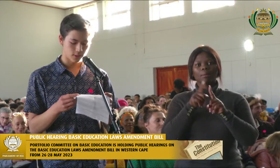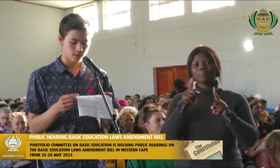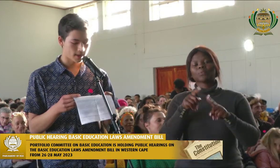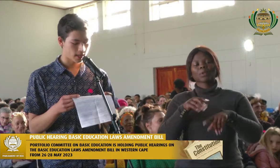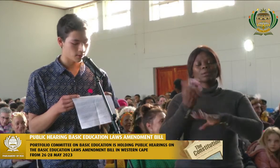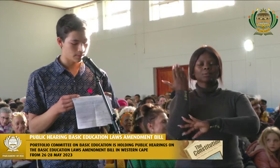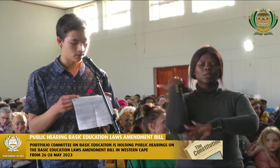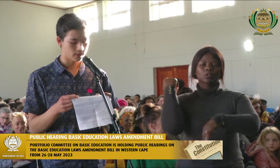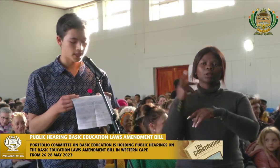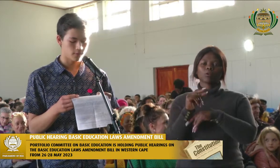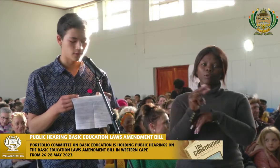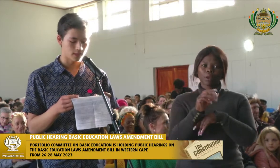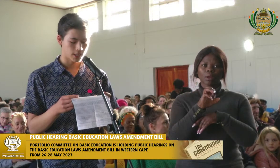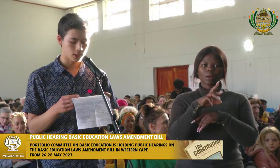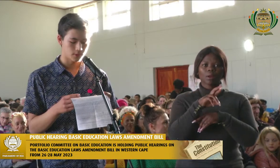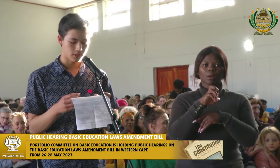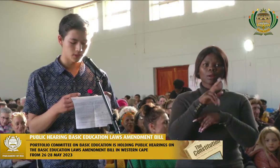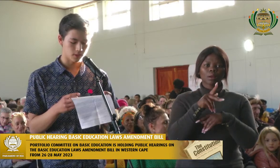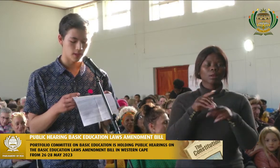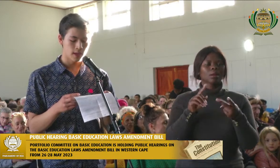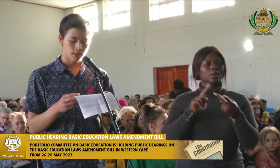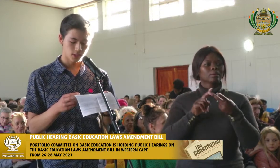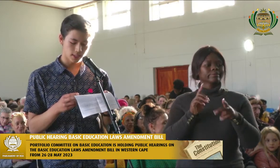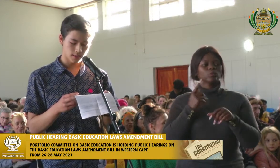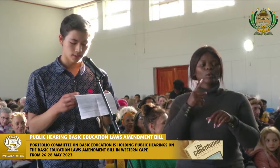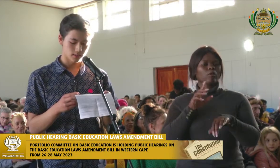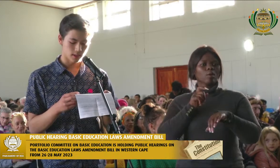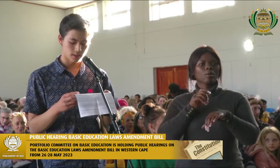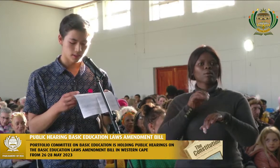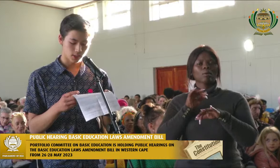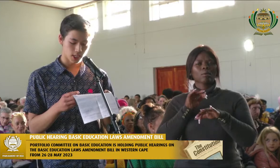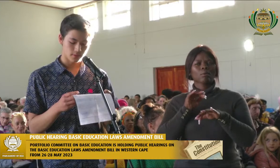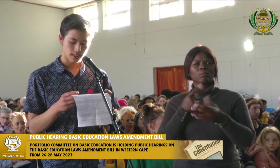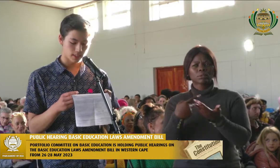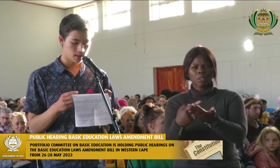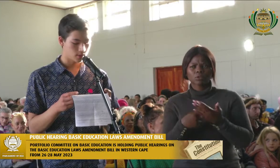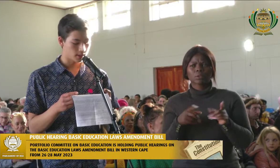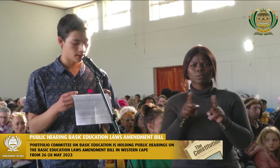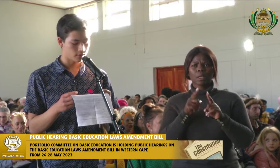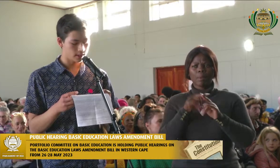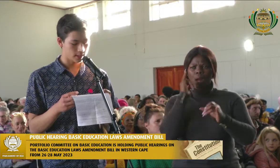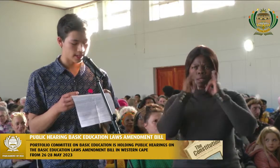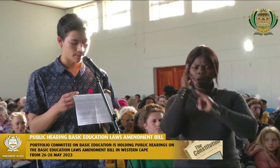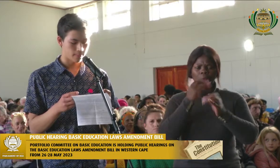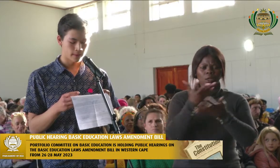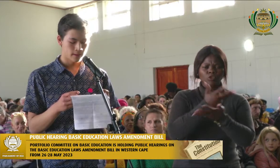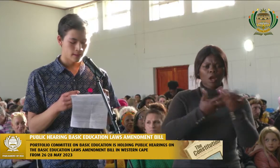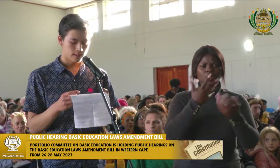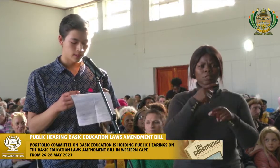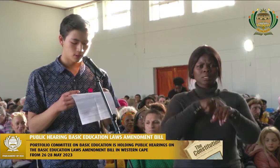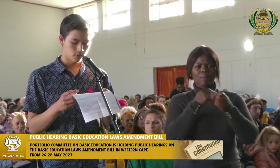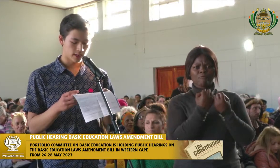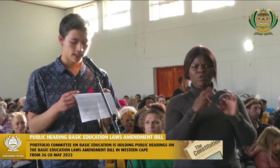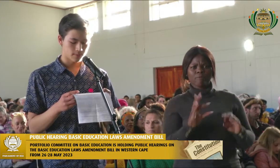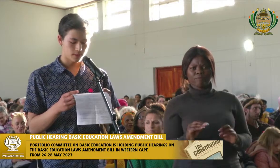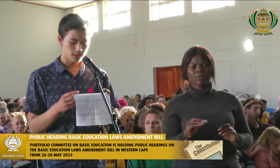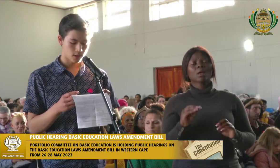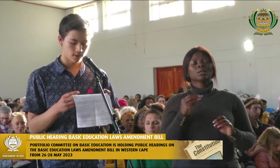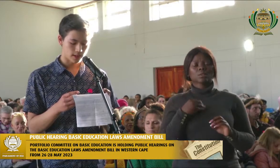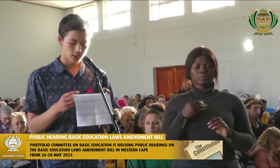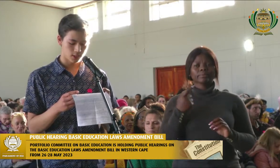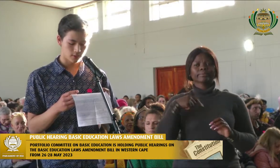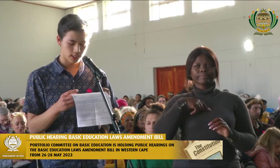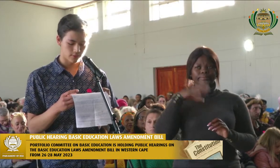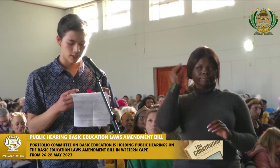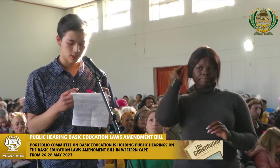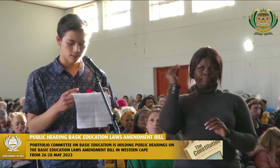skole referred to a place where people would gather for intellectual pursuits, discussions, and the exchange of ideas during their free time. Let us not forget and pass